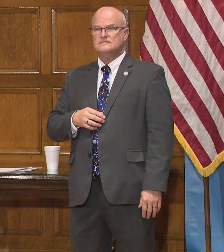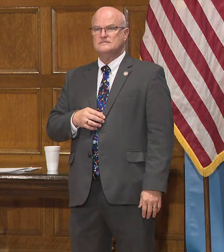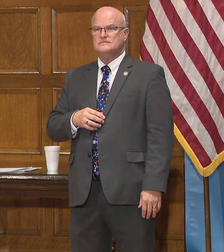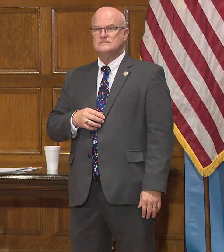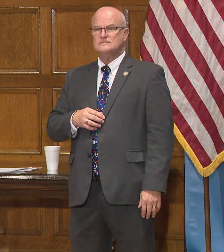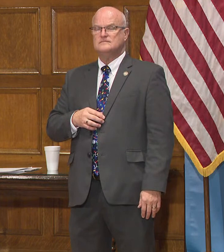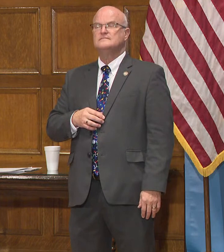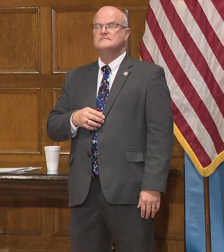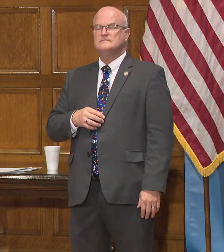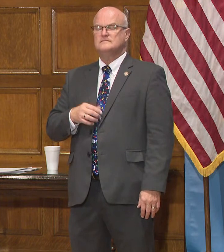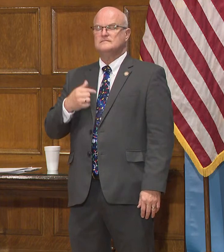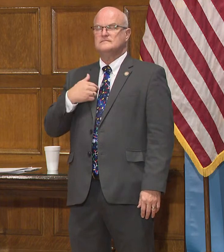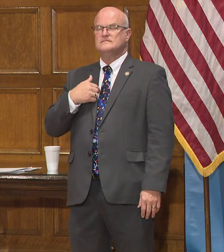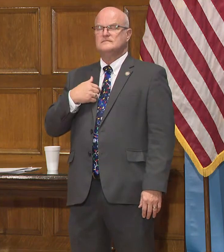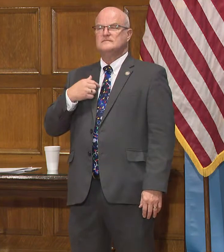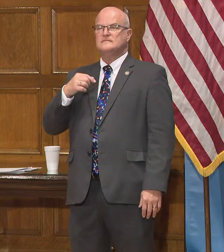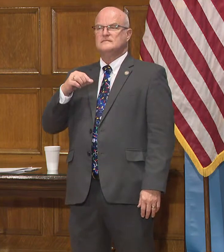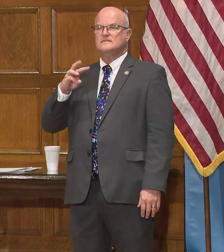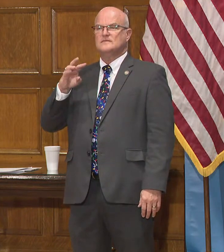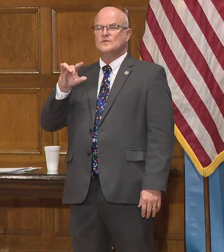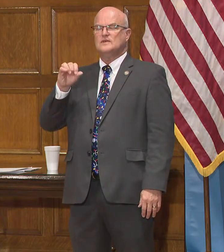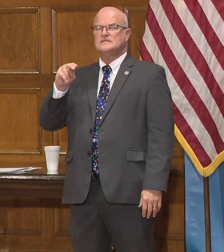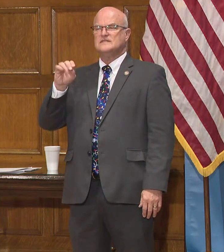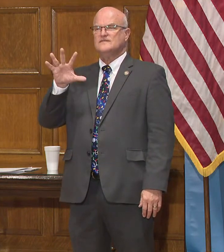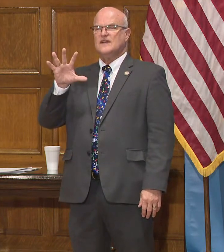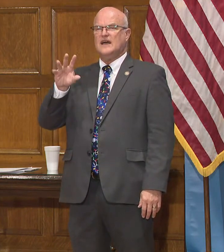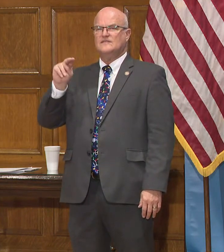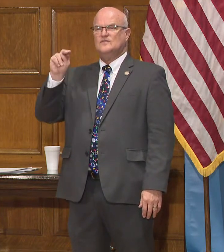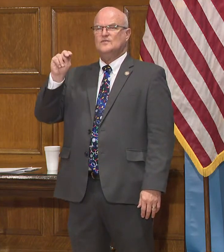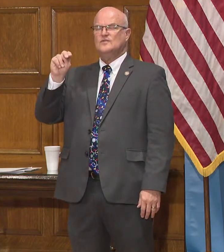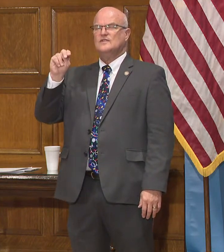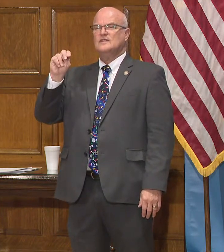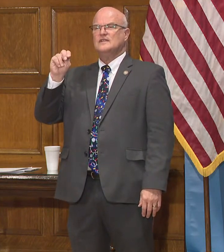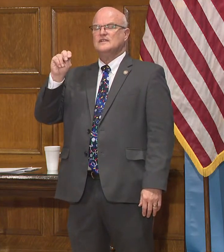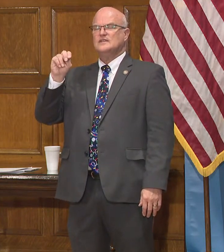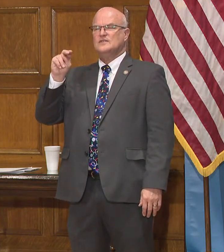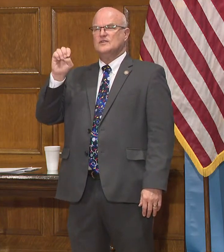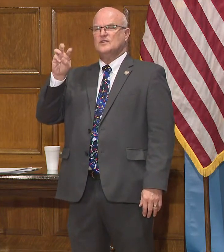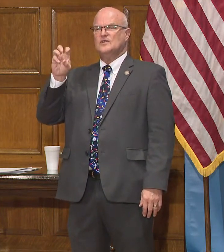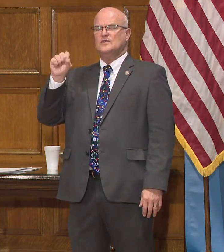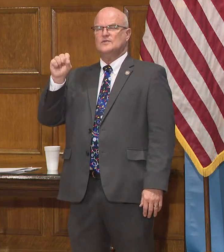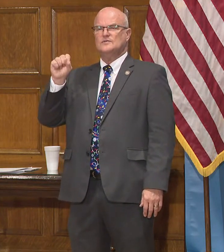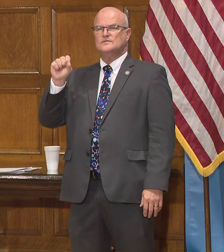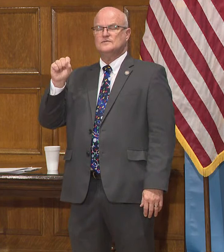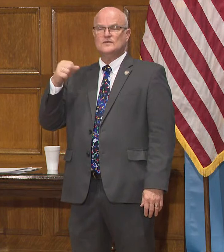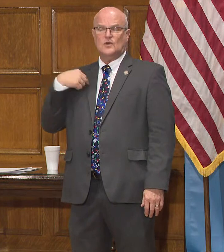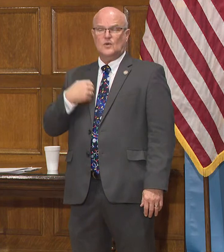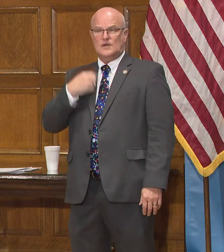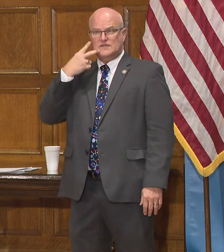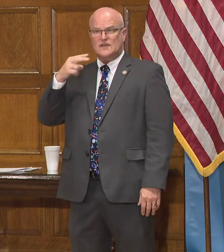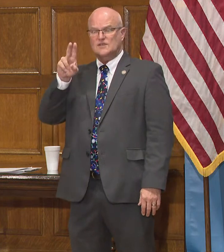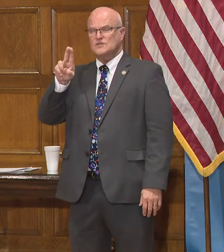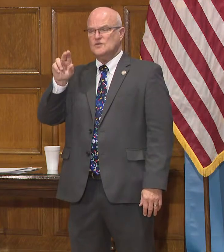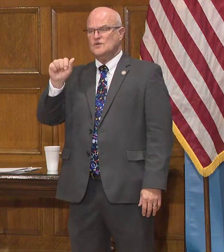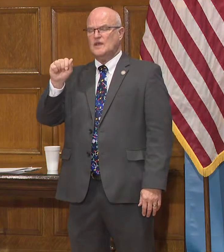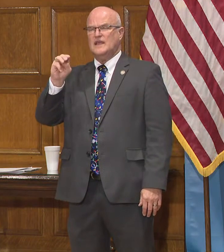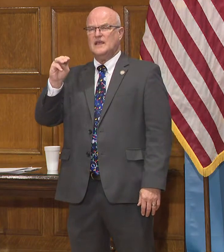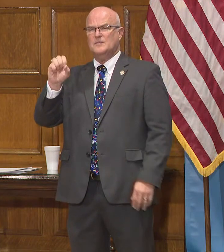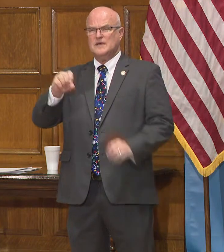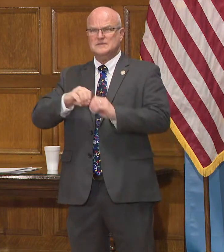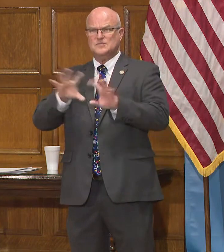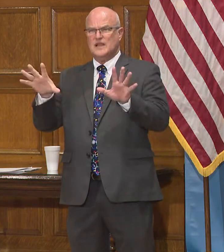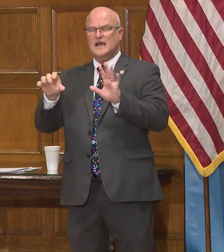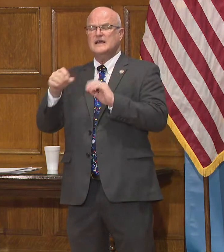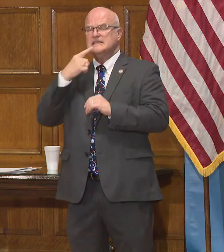Hey, Governor, this is Michael Wilson with 5 News in Northwest Arkansas. We saw recently that UAMS put out a